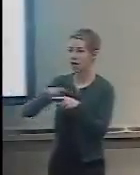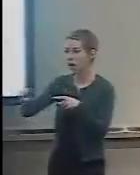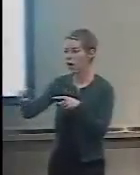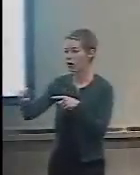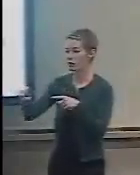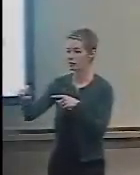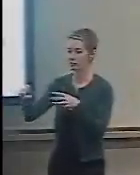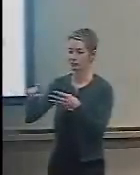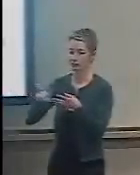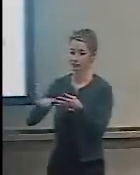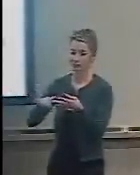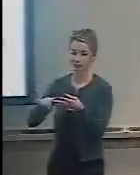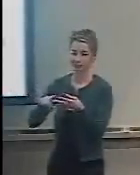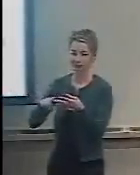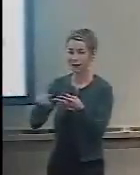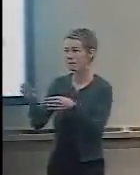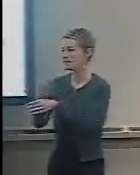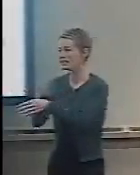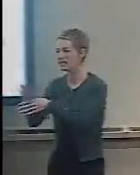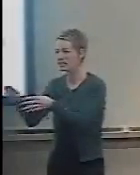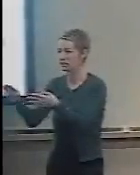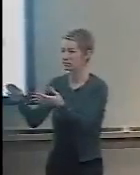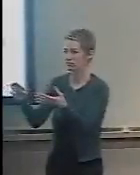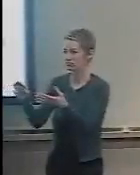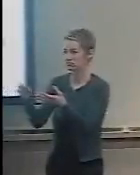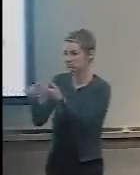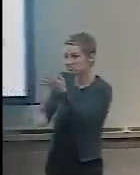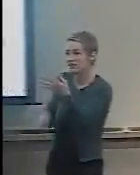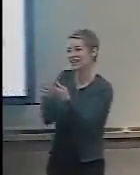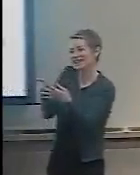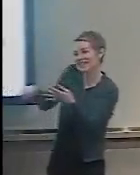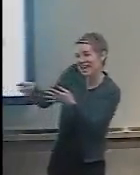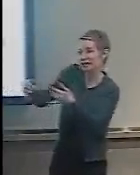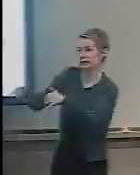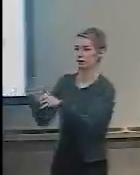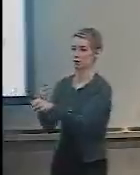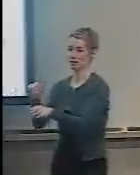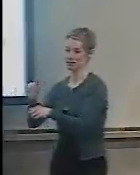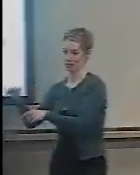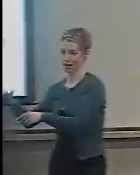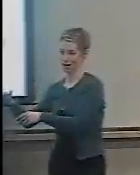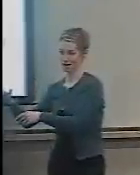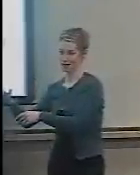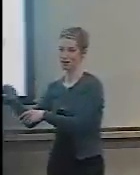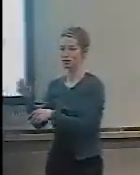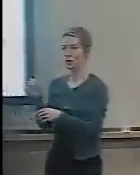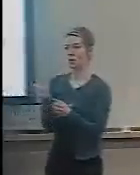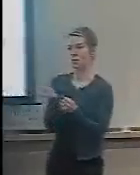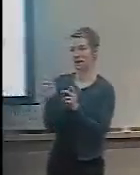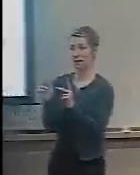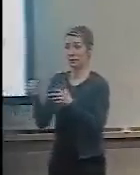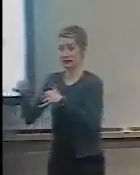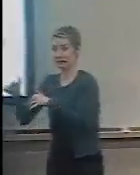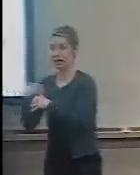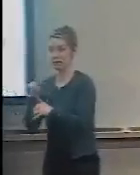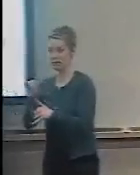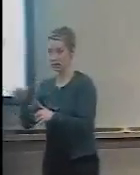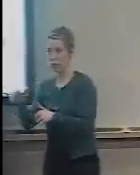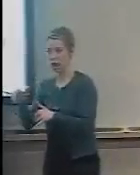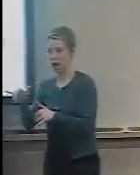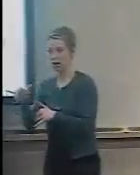call a business, they still use TTYs. So many people have TTYs in their